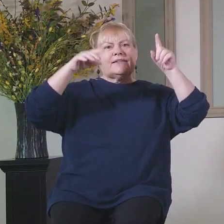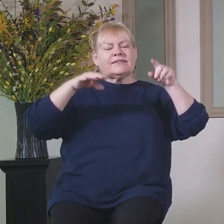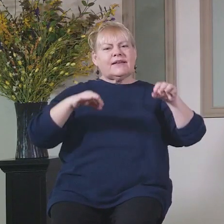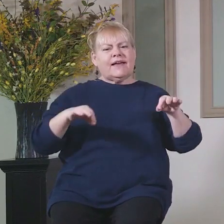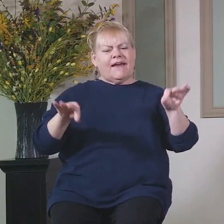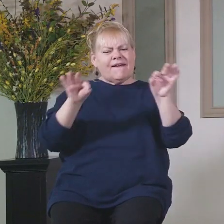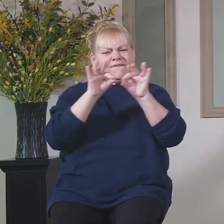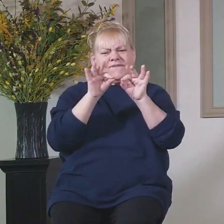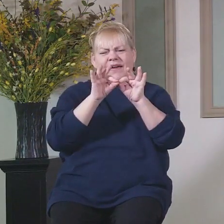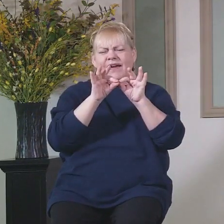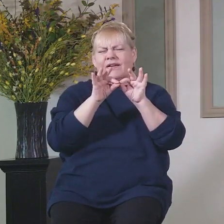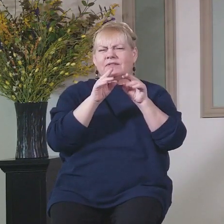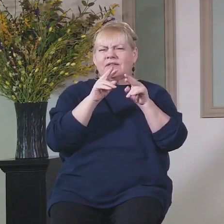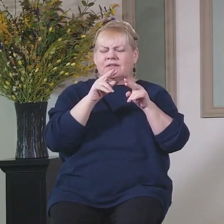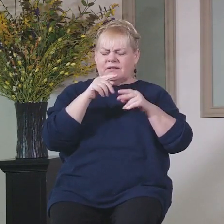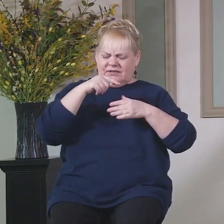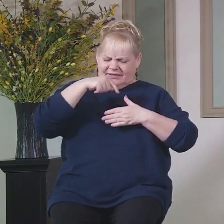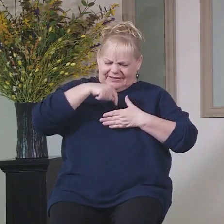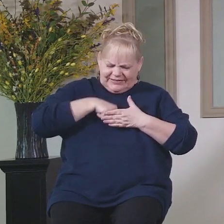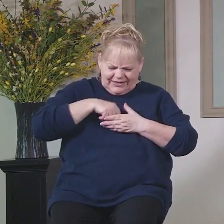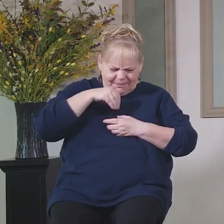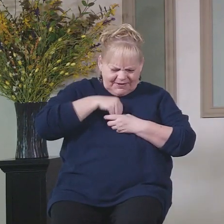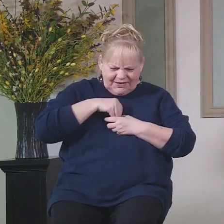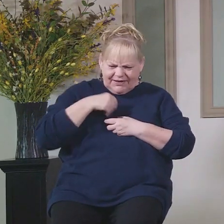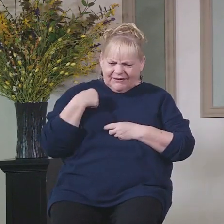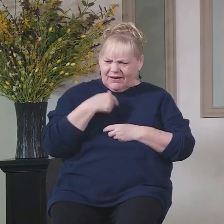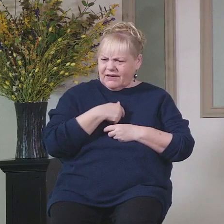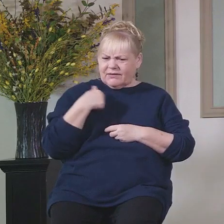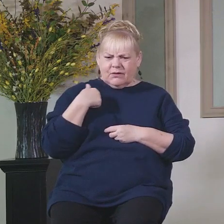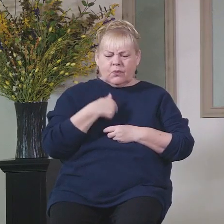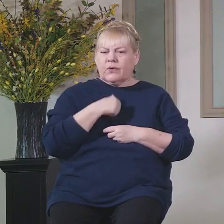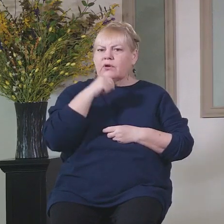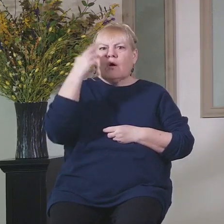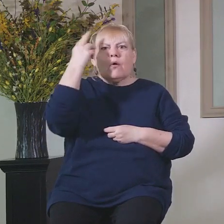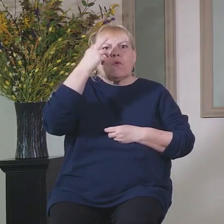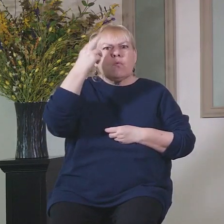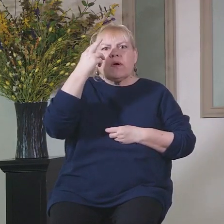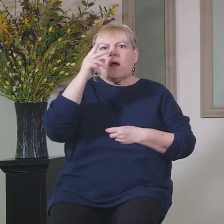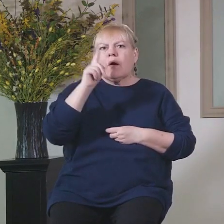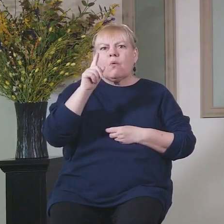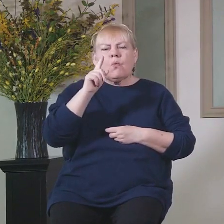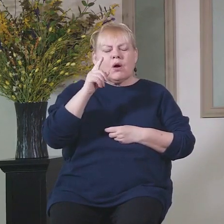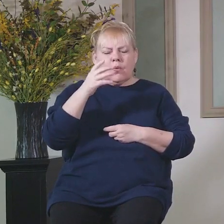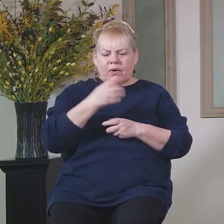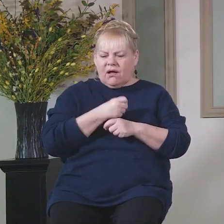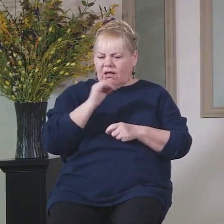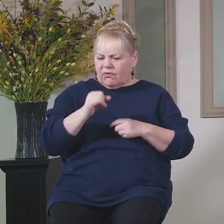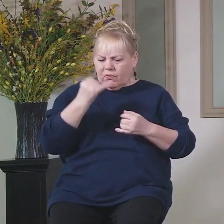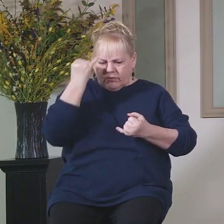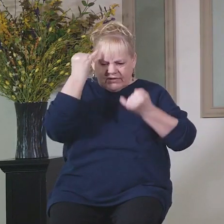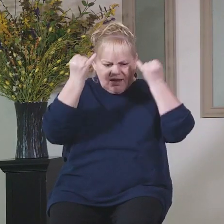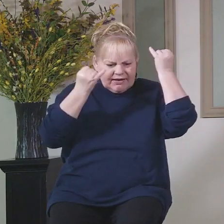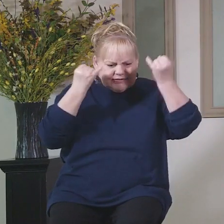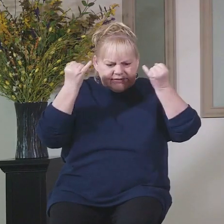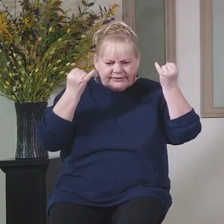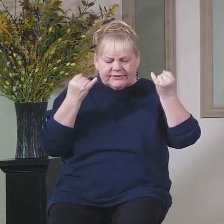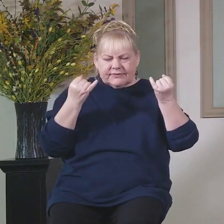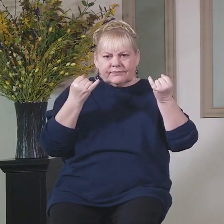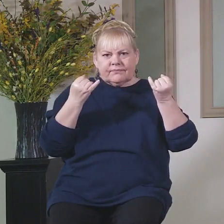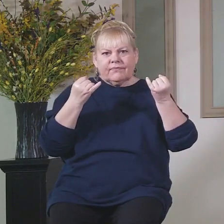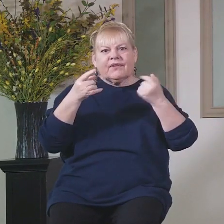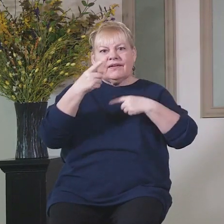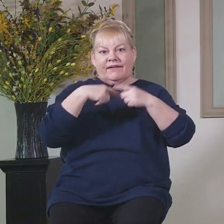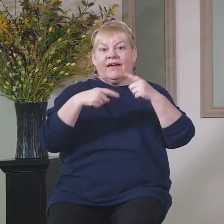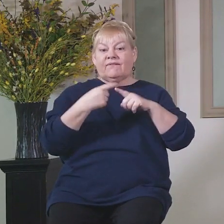so deeply ingrained in us already that we don't even realize where we got those assumptions. Well, they came